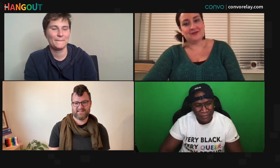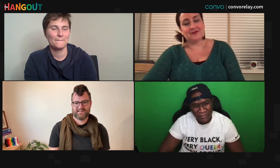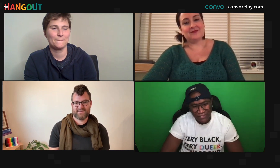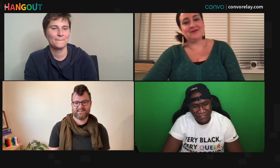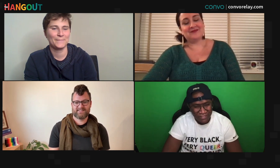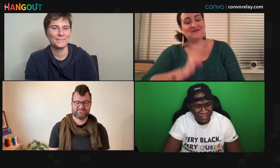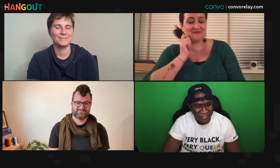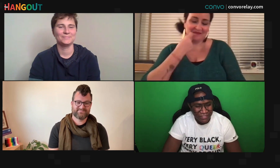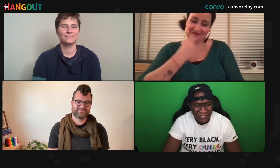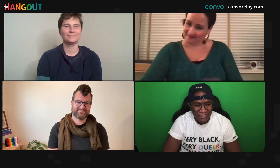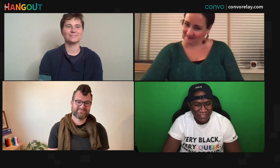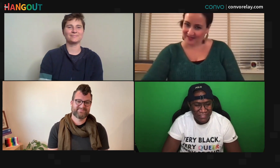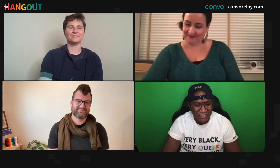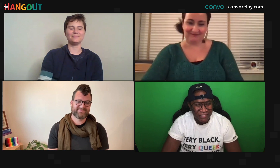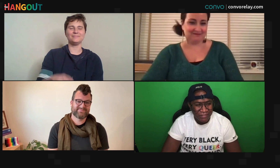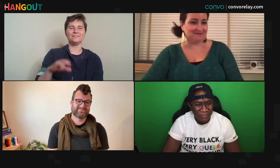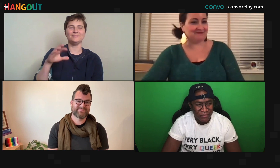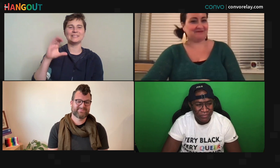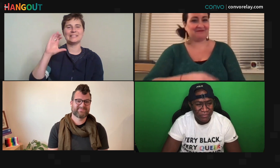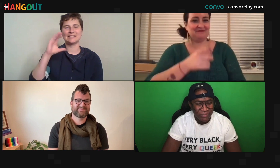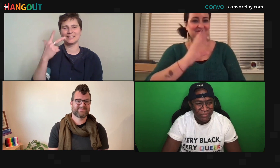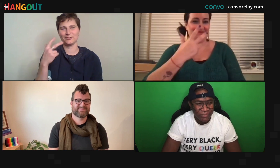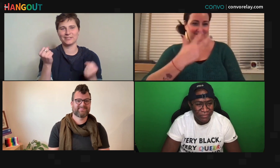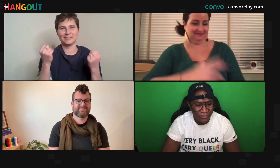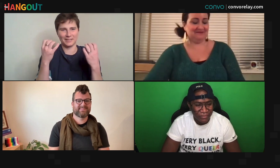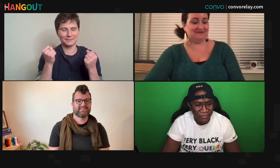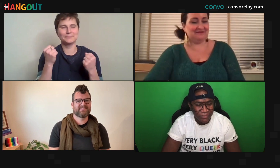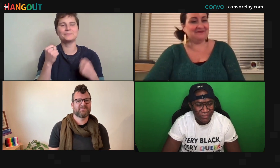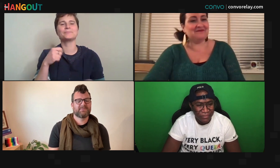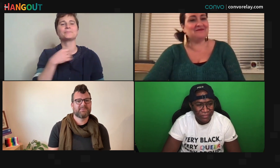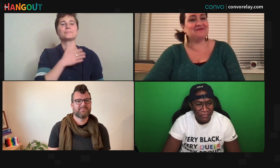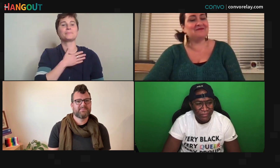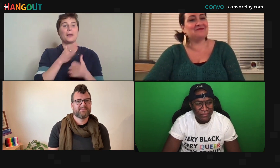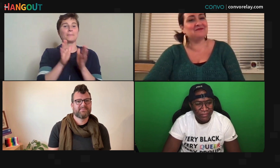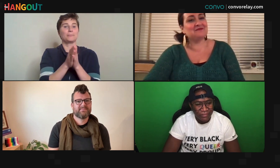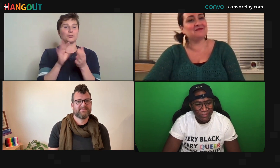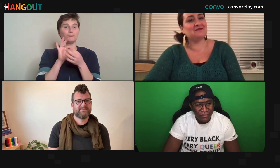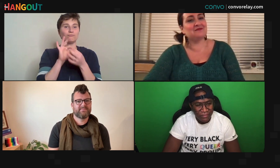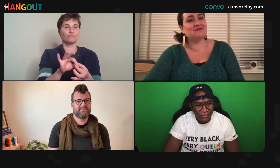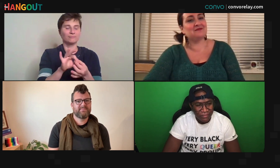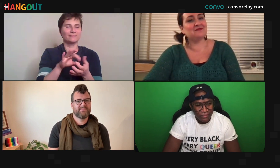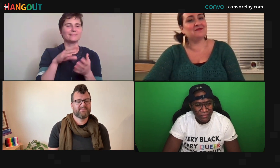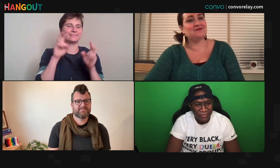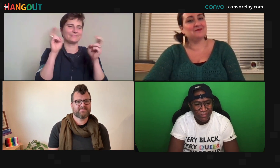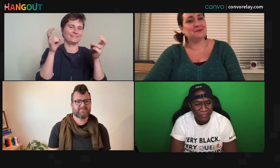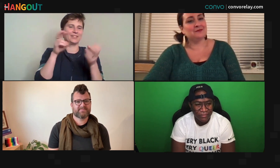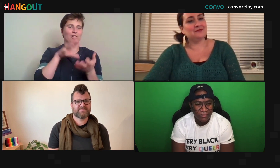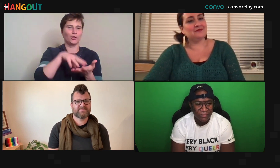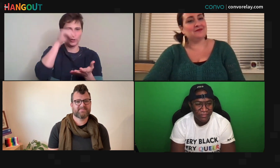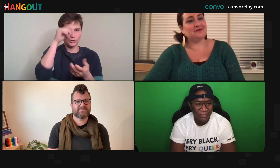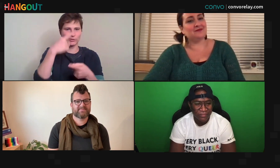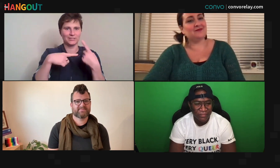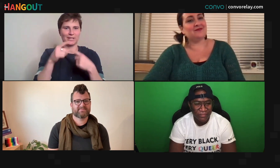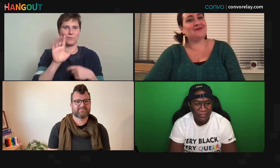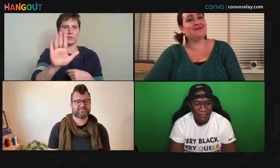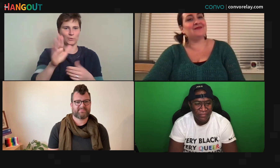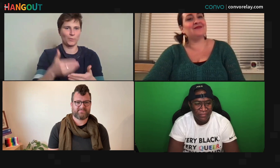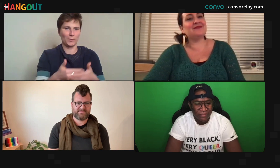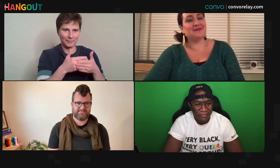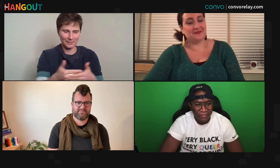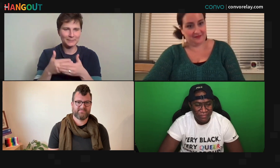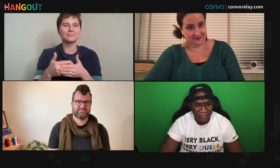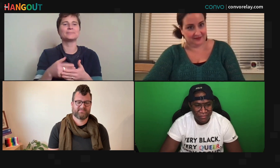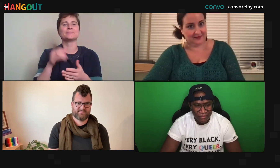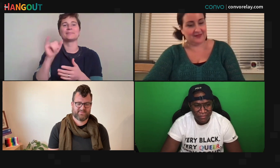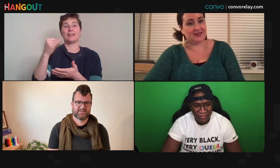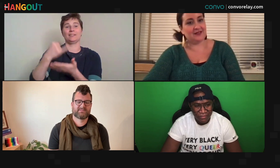Sean Richardson, Black illustrator, Black male illustrator, who is amazing. This is C3